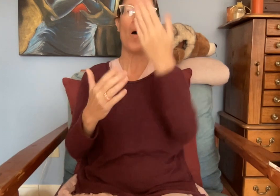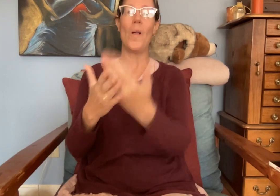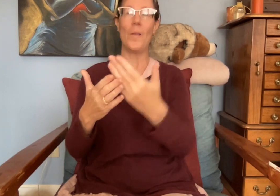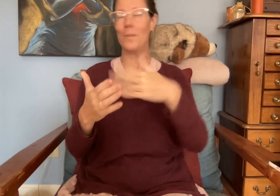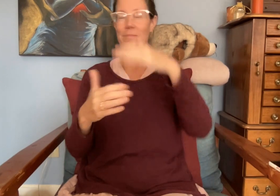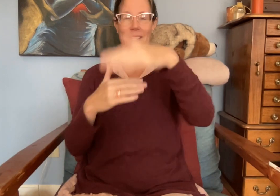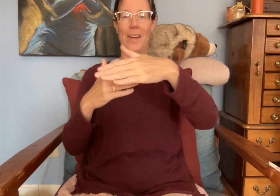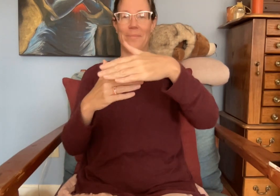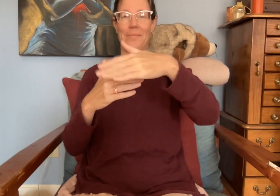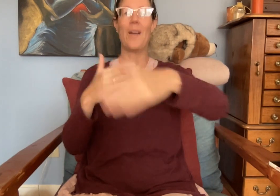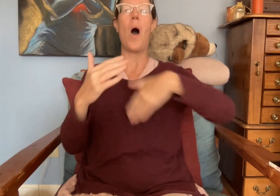All